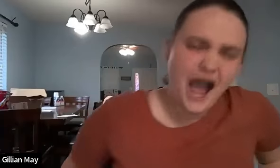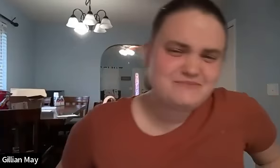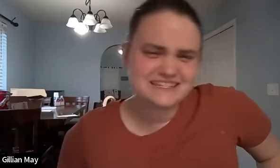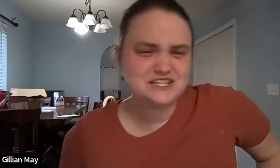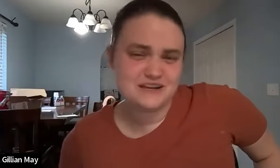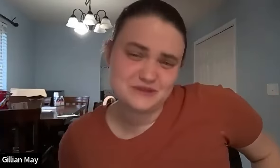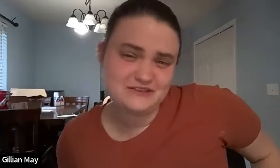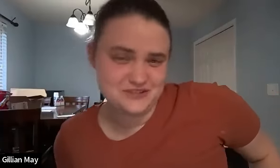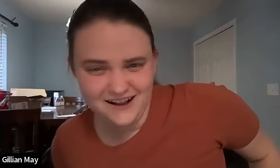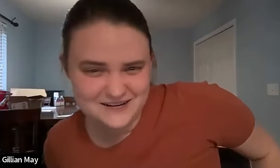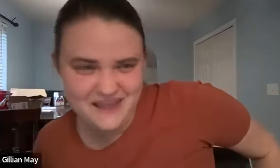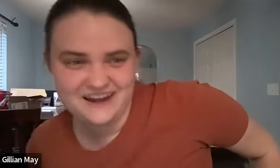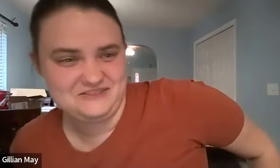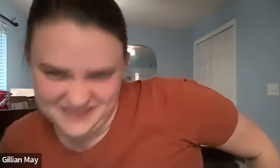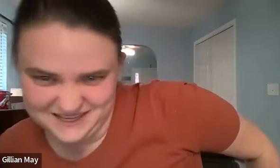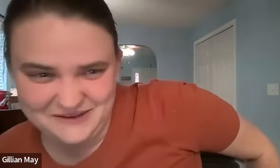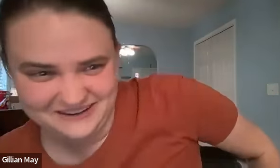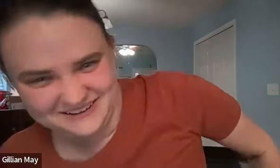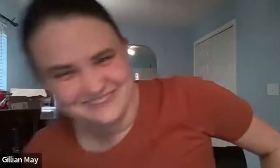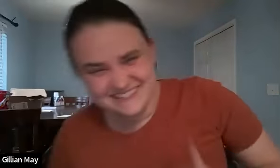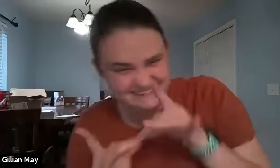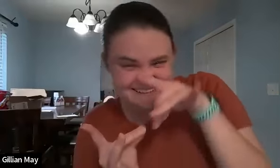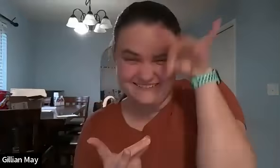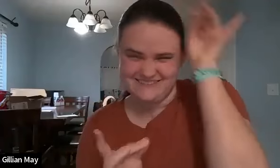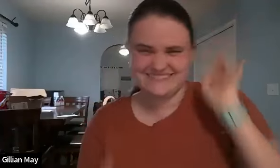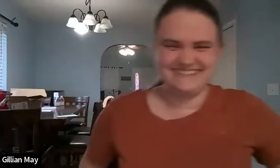I'm guessing you guys were either talking about it or thinking about a ghost. So ghost.